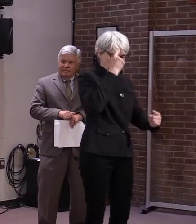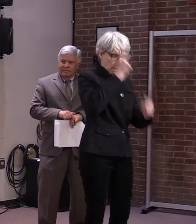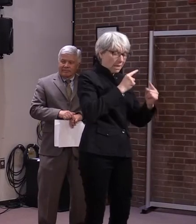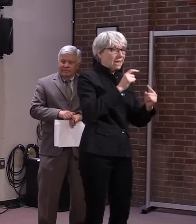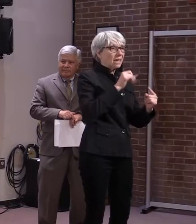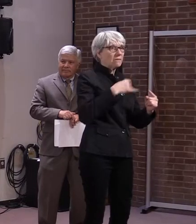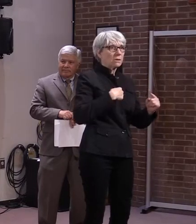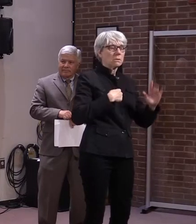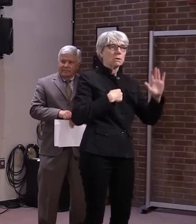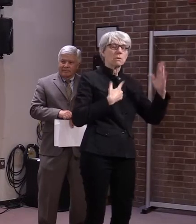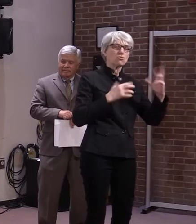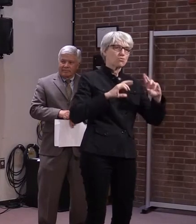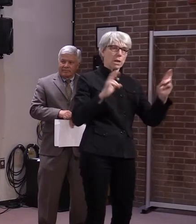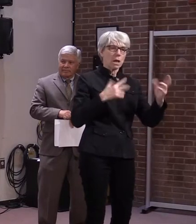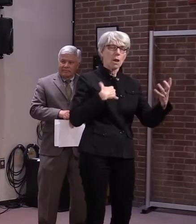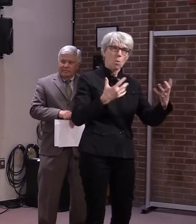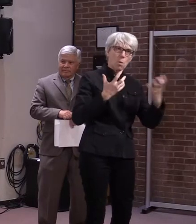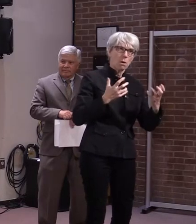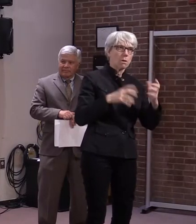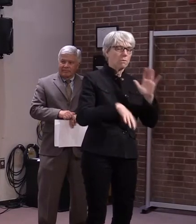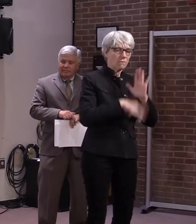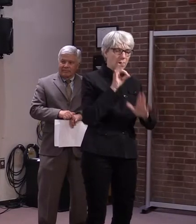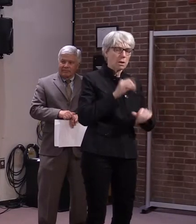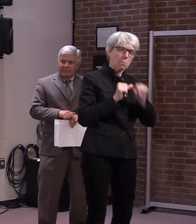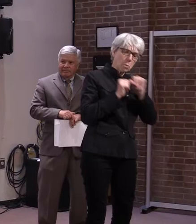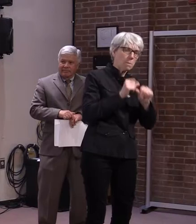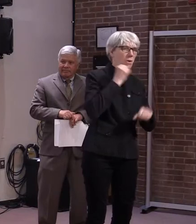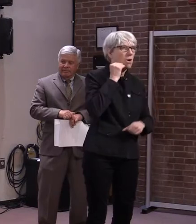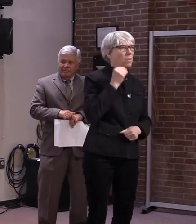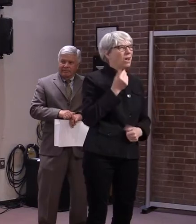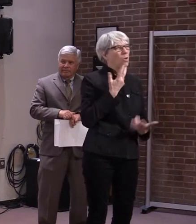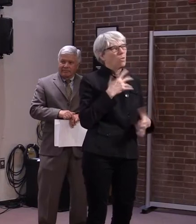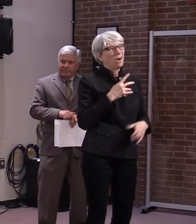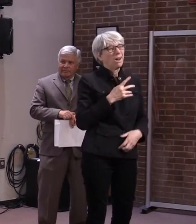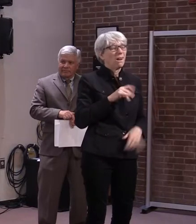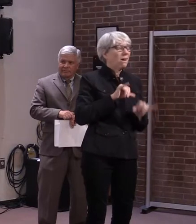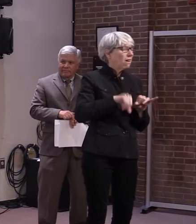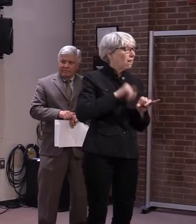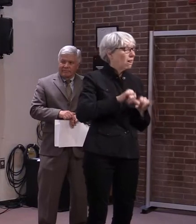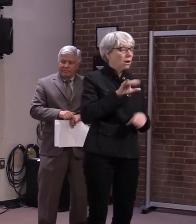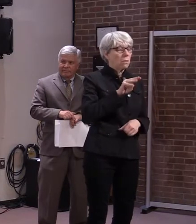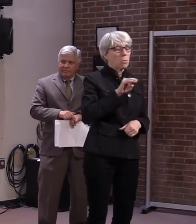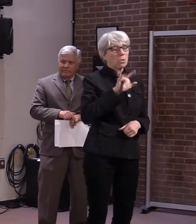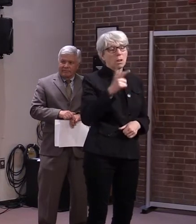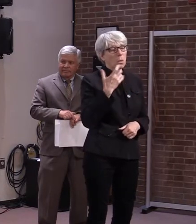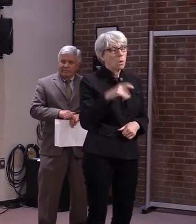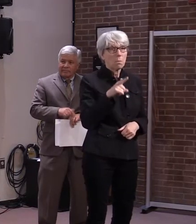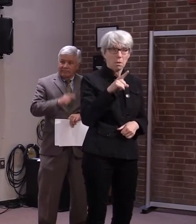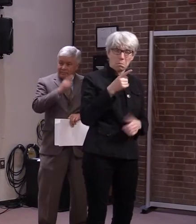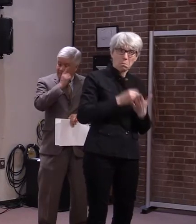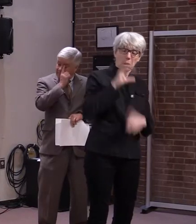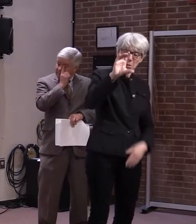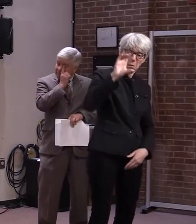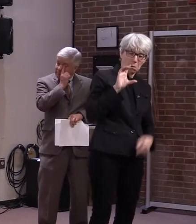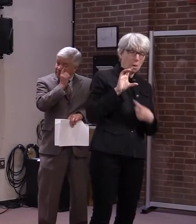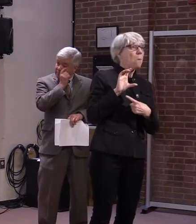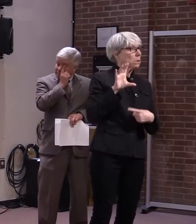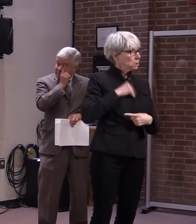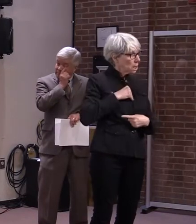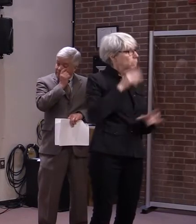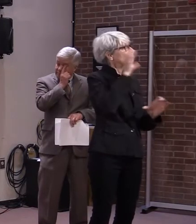to transition to permanent housing and wants to take advantage of the financial incentive that's been put into